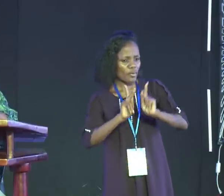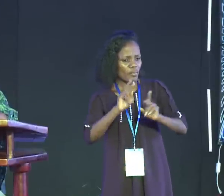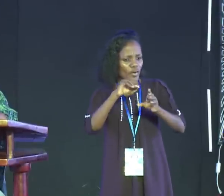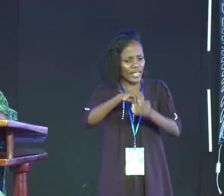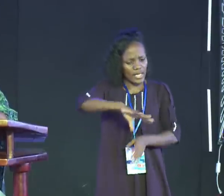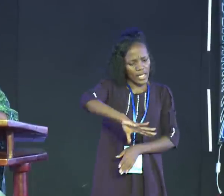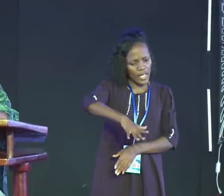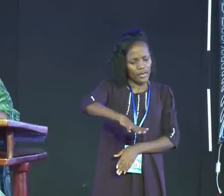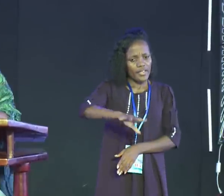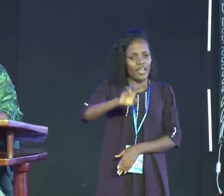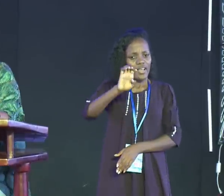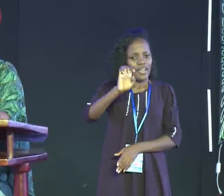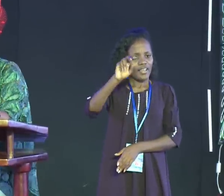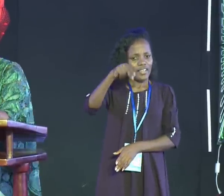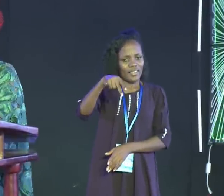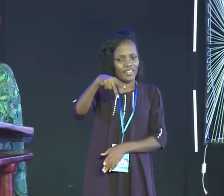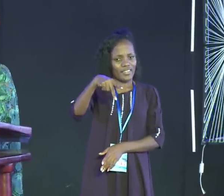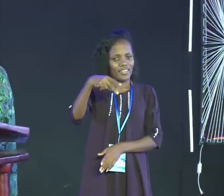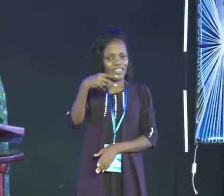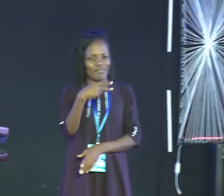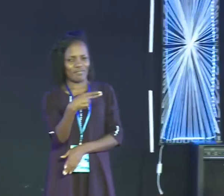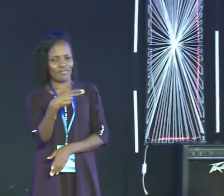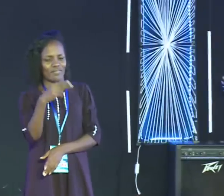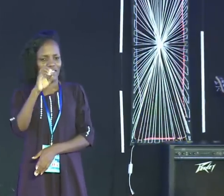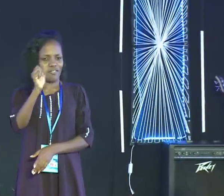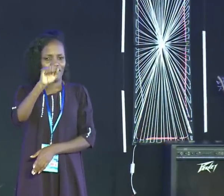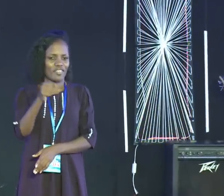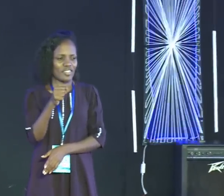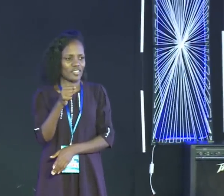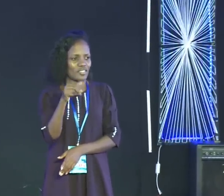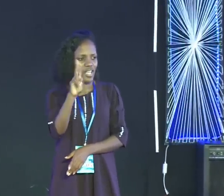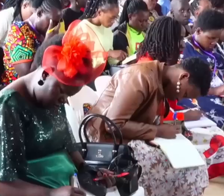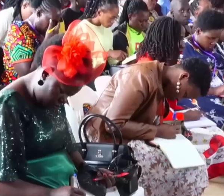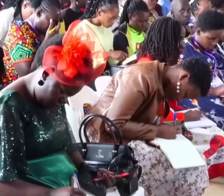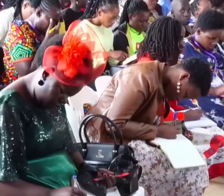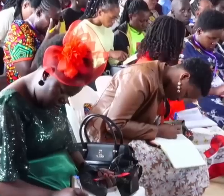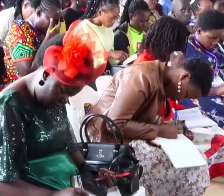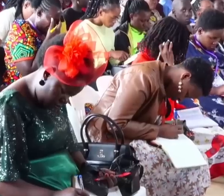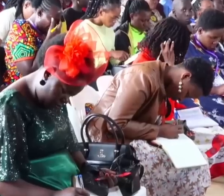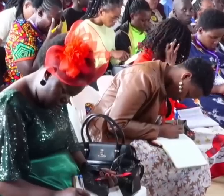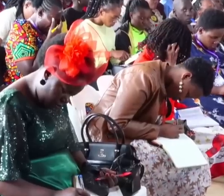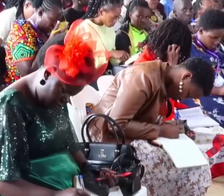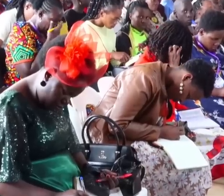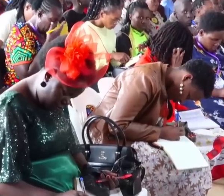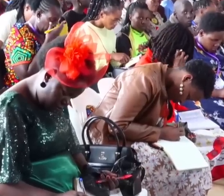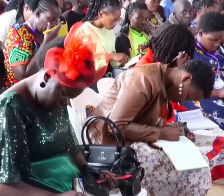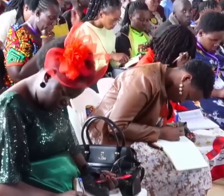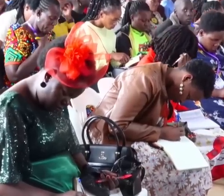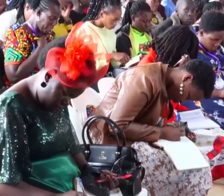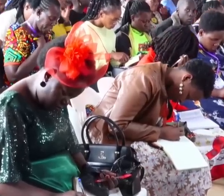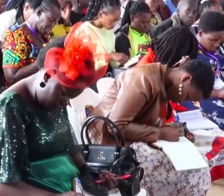that prayer that the Lord gave unto the Ephesians to come to fulfillment upon